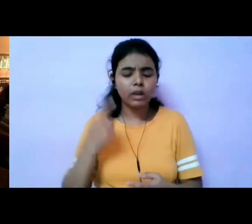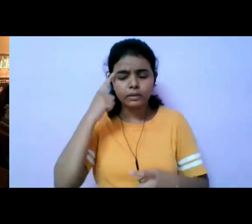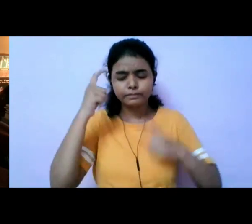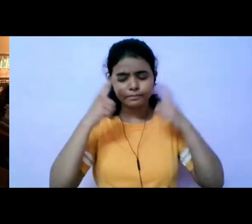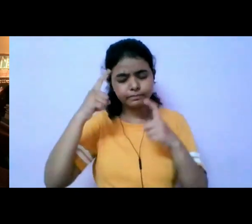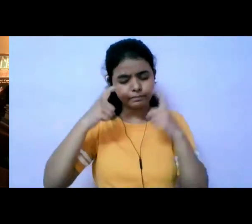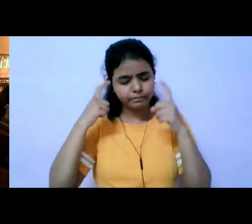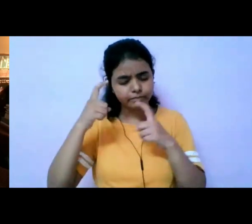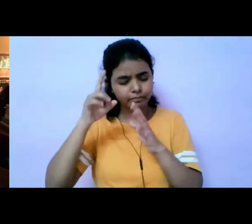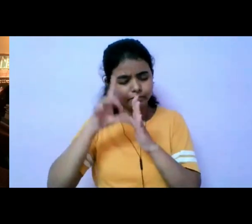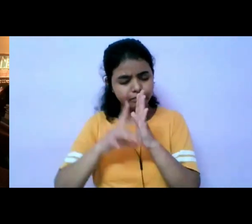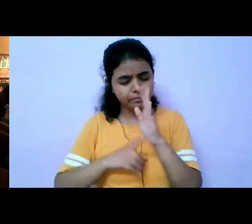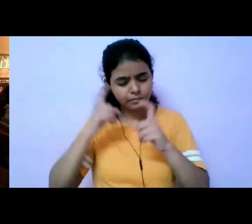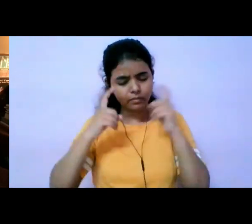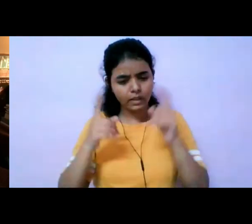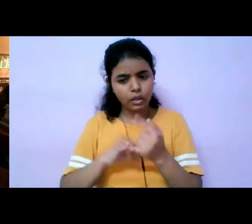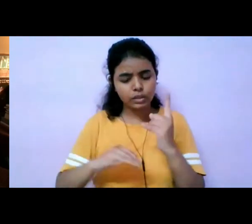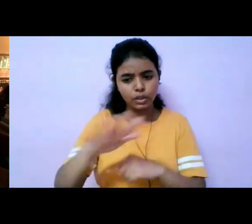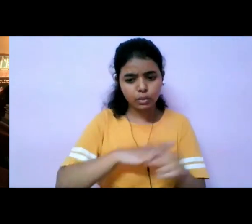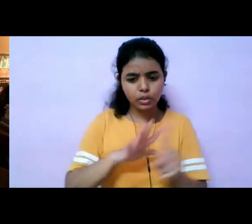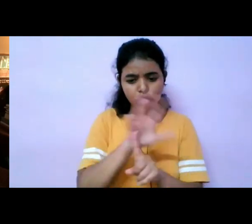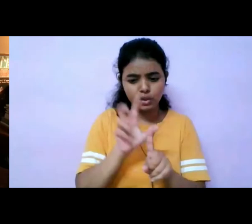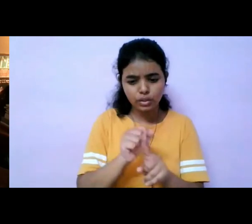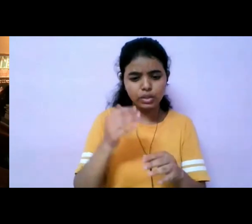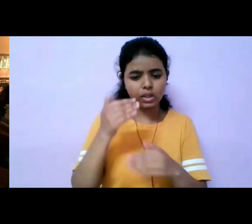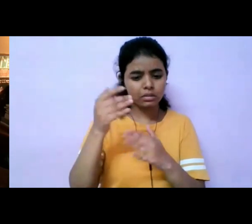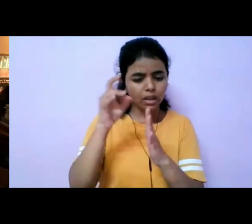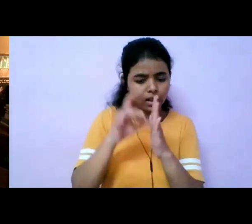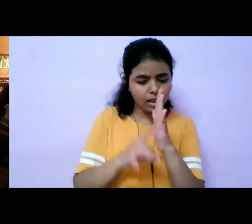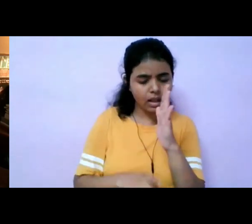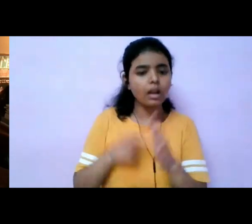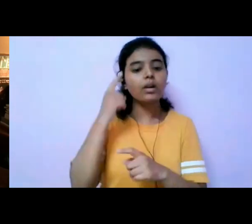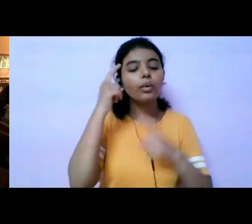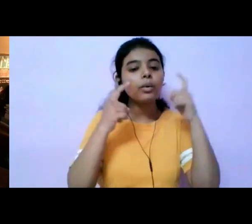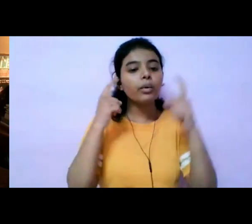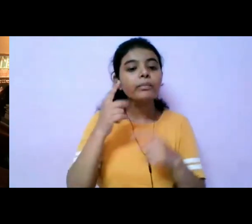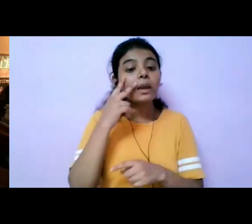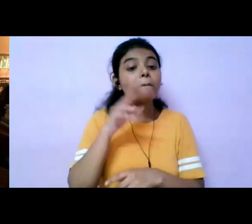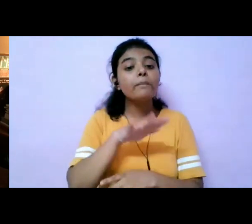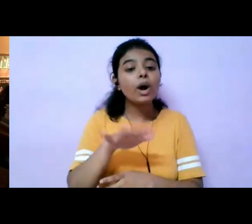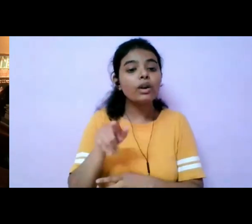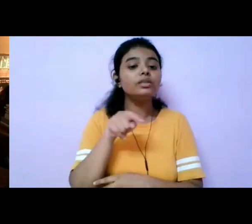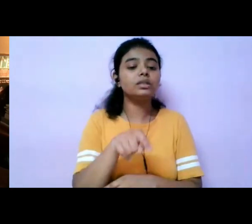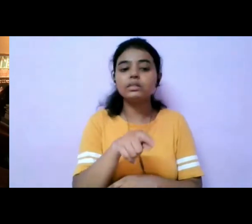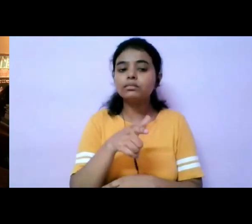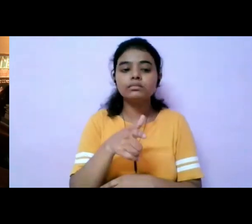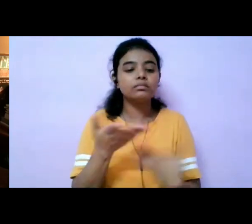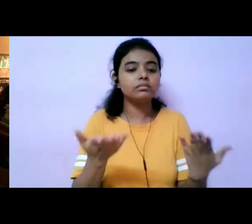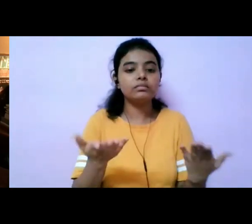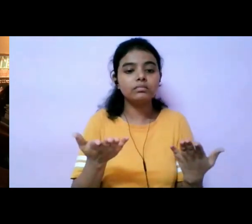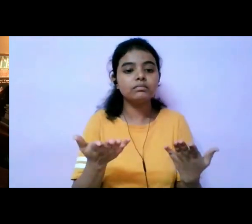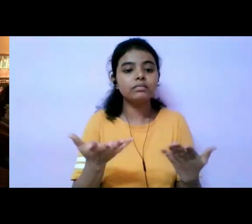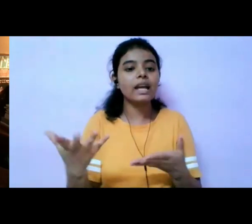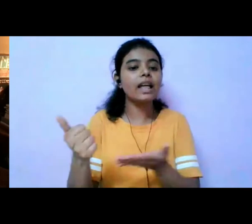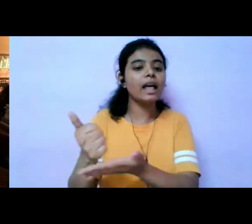deeply about the circumstances of his culture. And so his blindness allowed him to